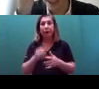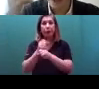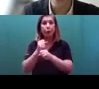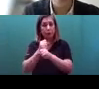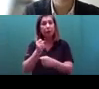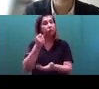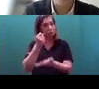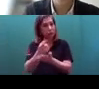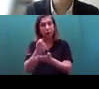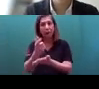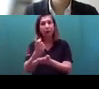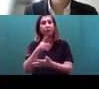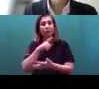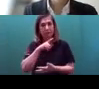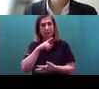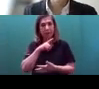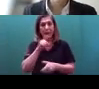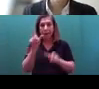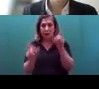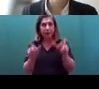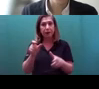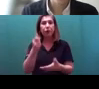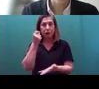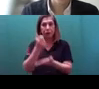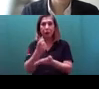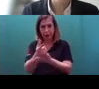for their citizens. Finally,